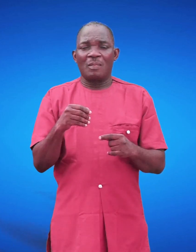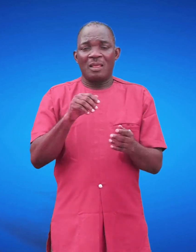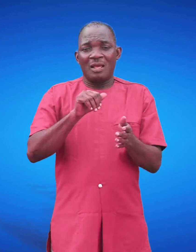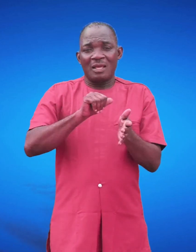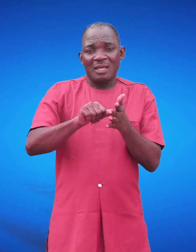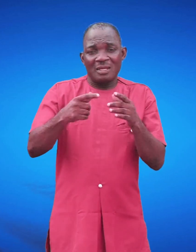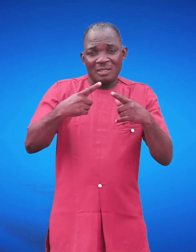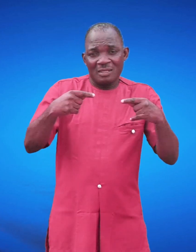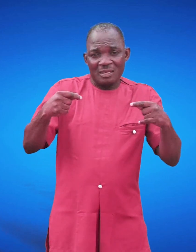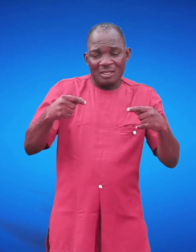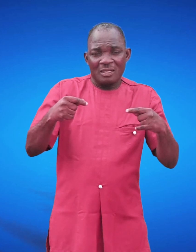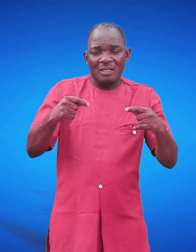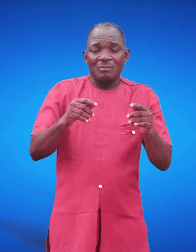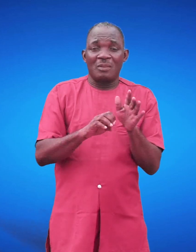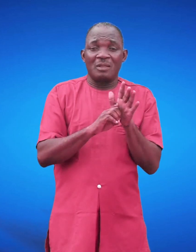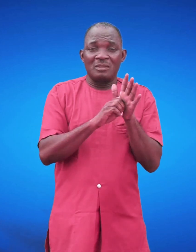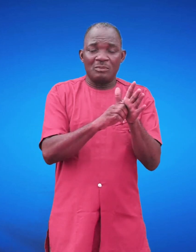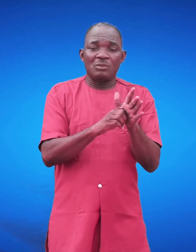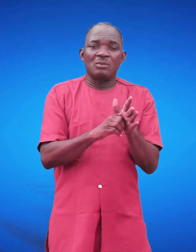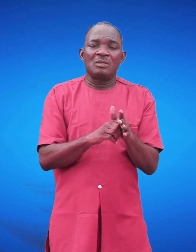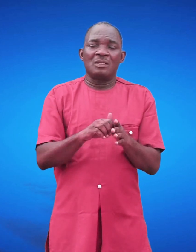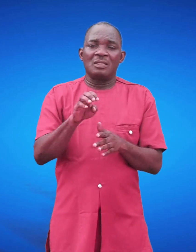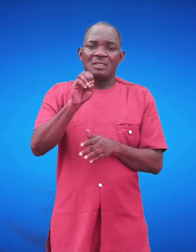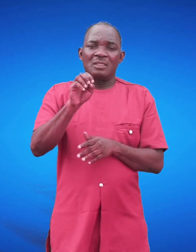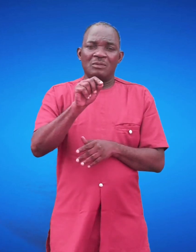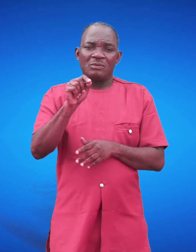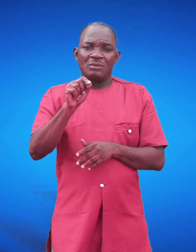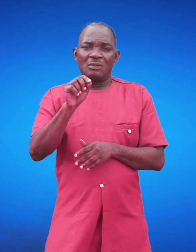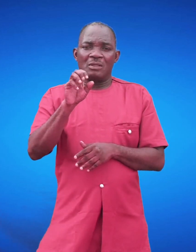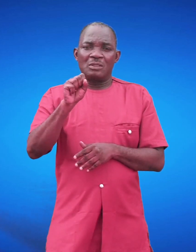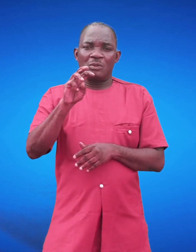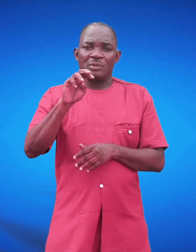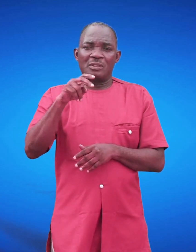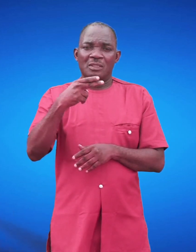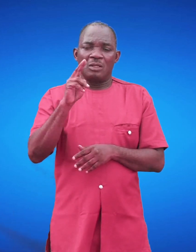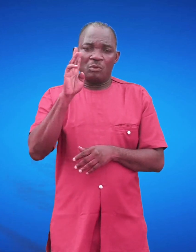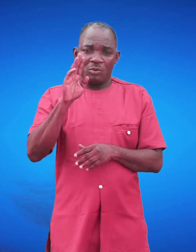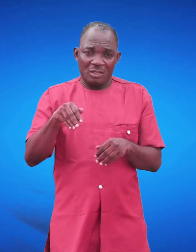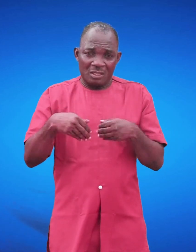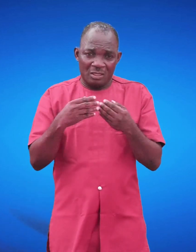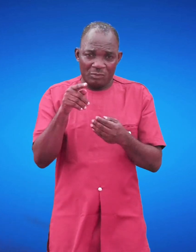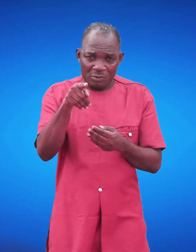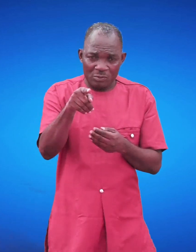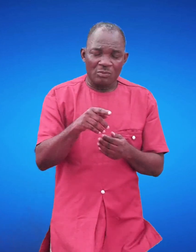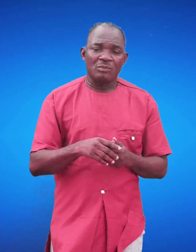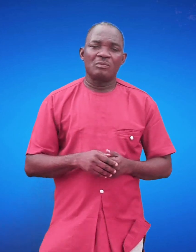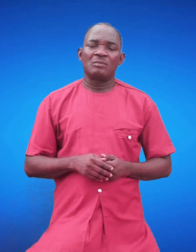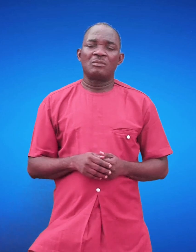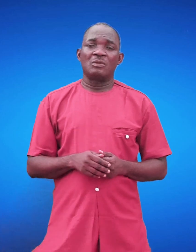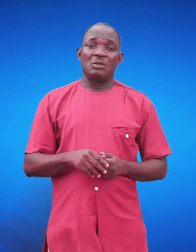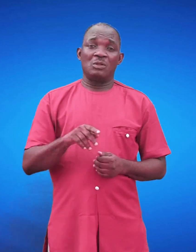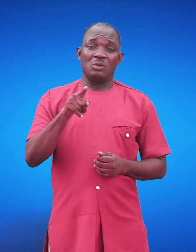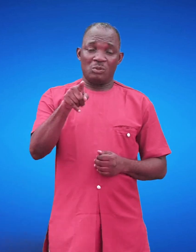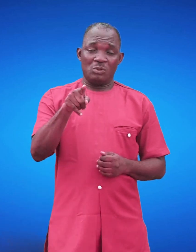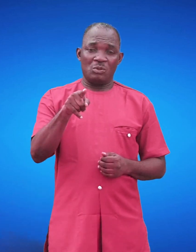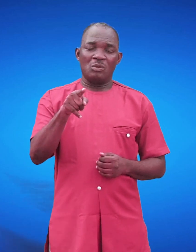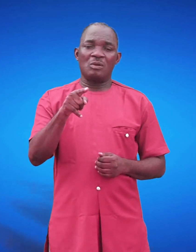card, example e-switch, will be issued. You are